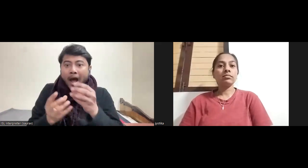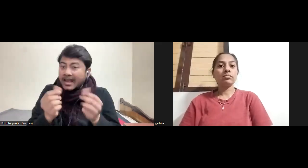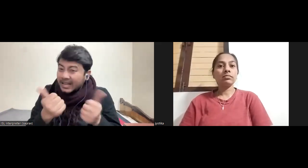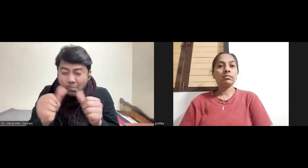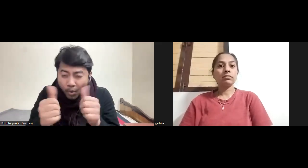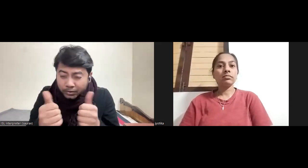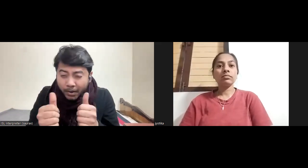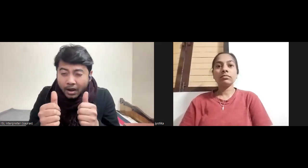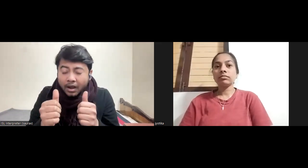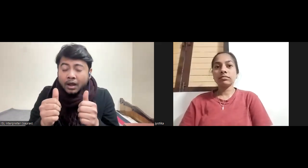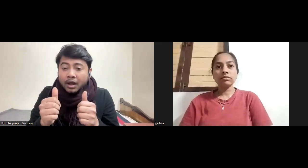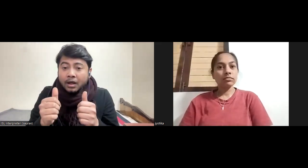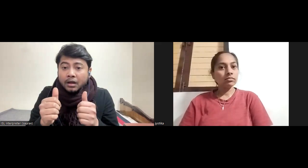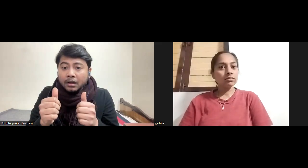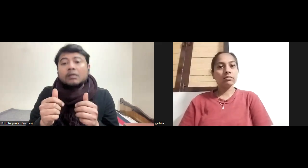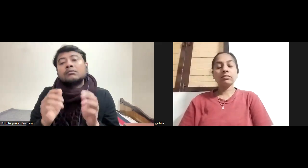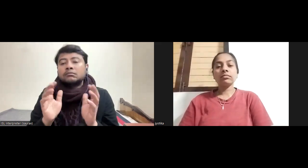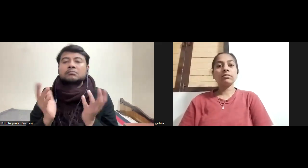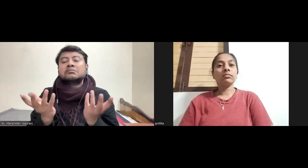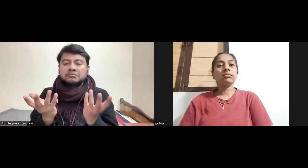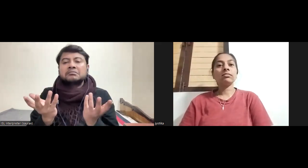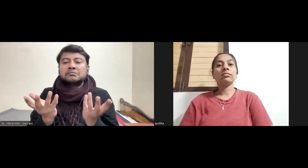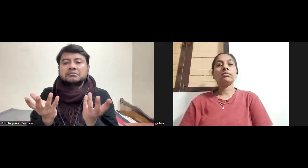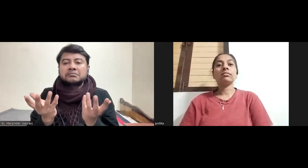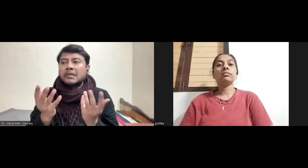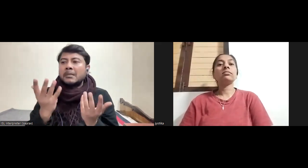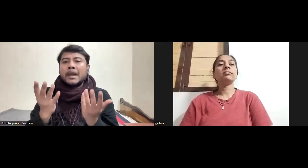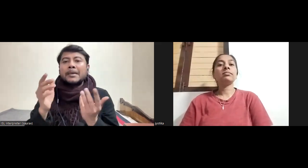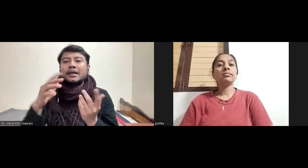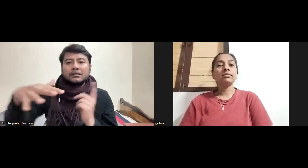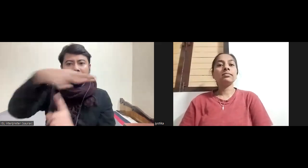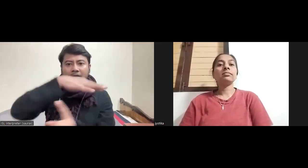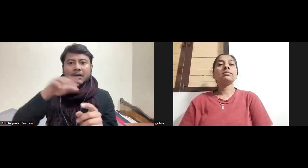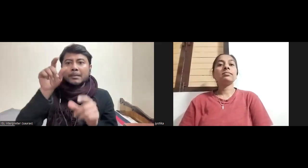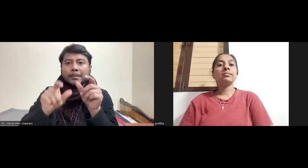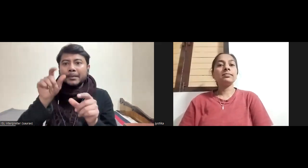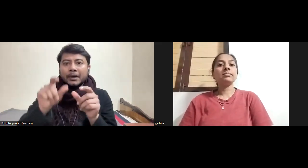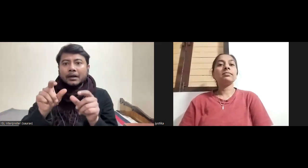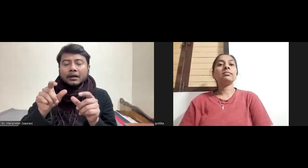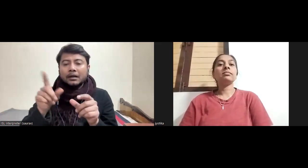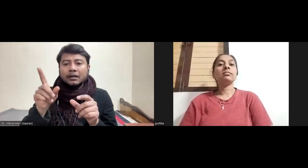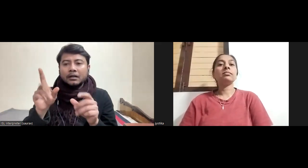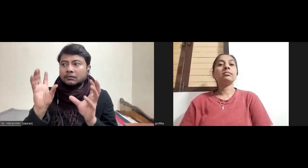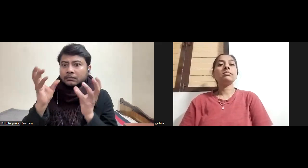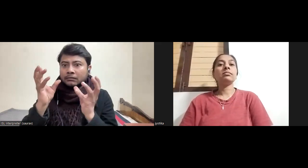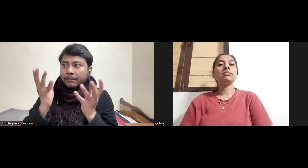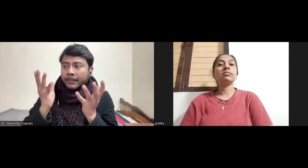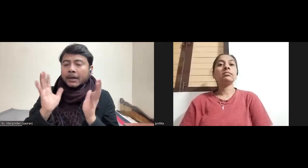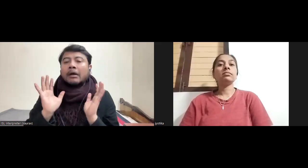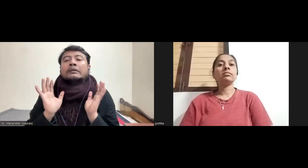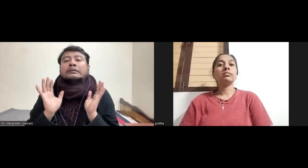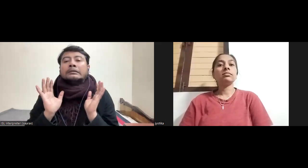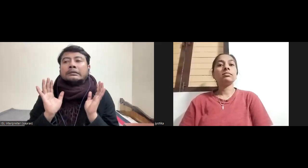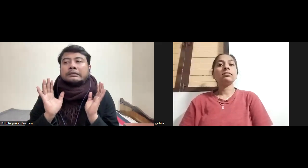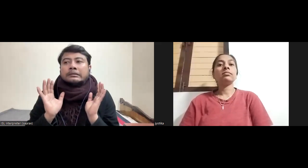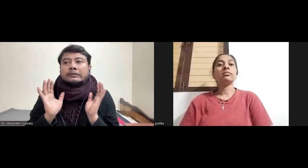uh, where you're surrounded with people who just do not appreciate all this. And you have to chant, maybe somewhere, some place